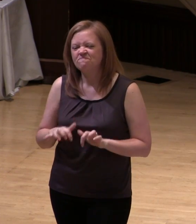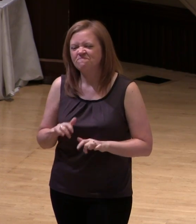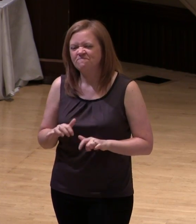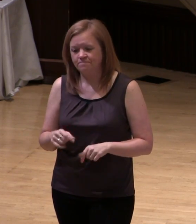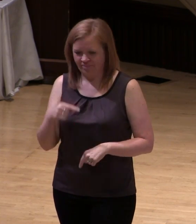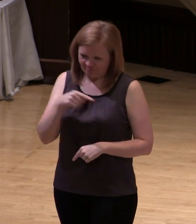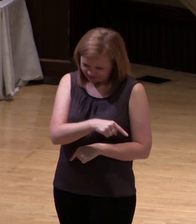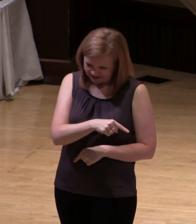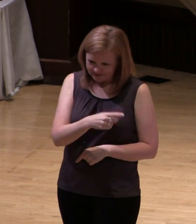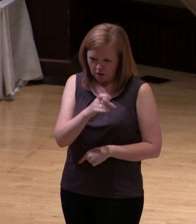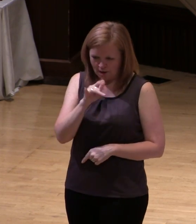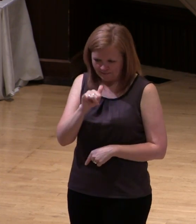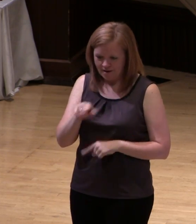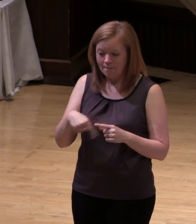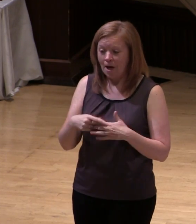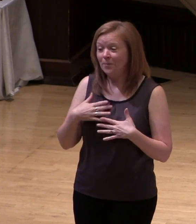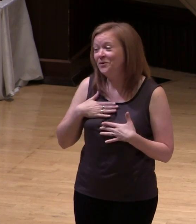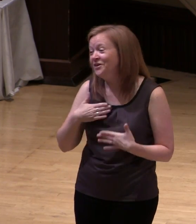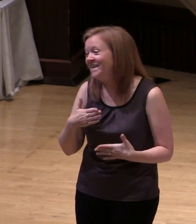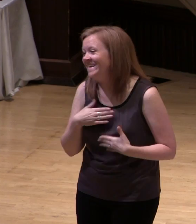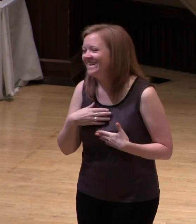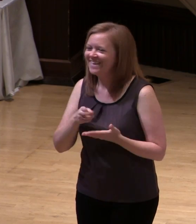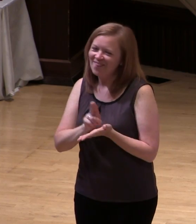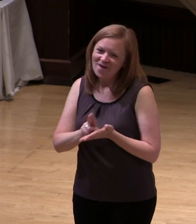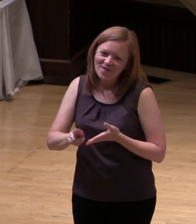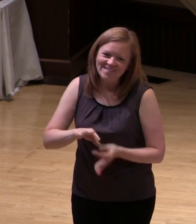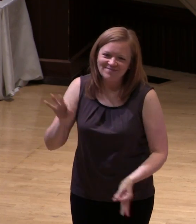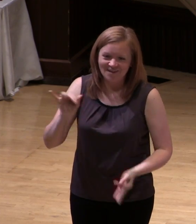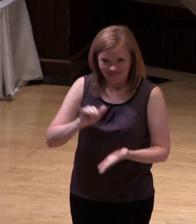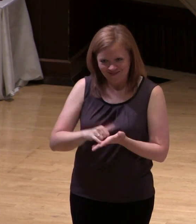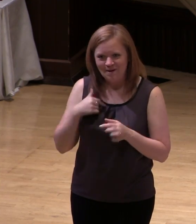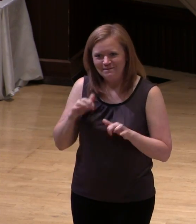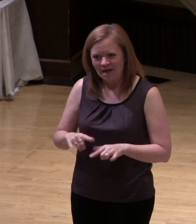song about breathing in the Holy Spirit.